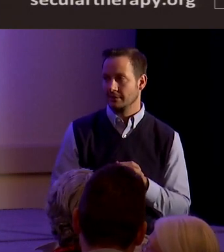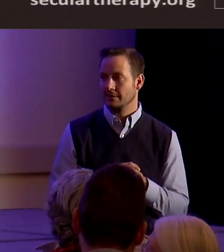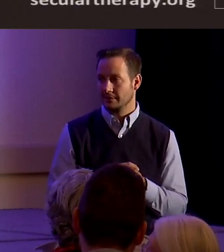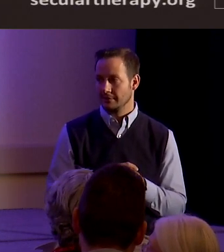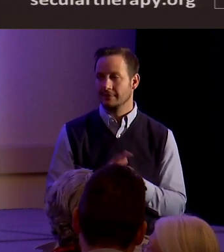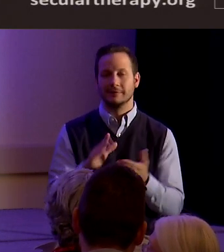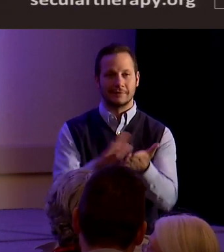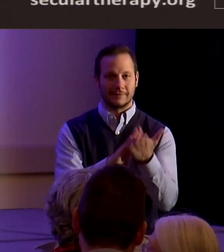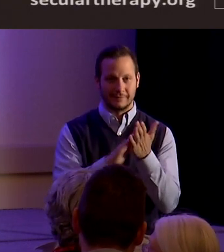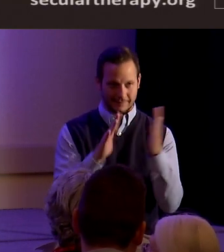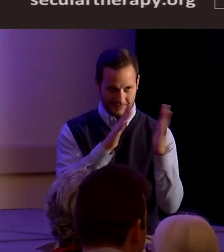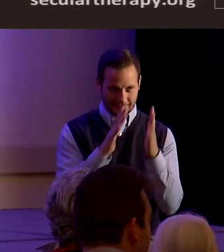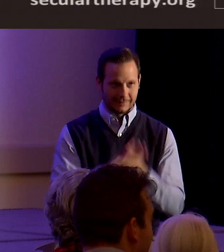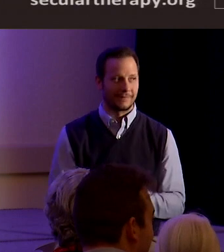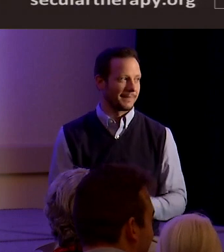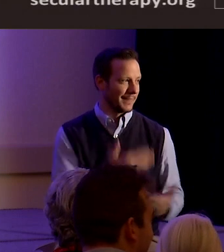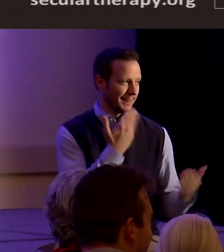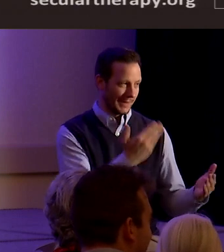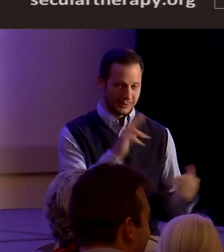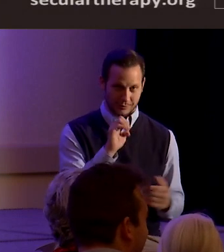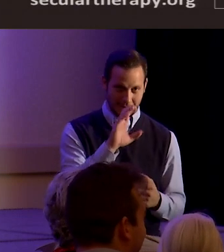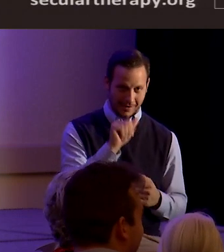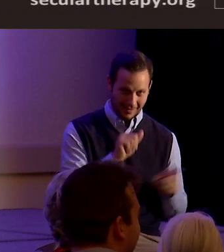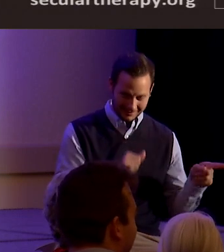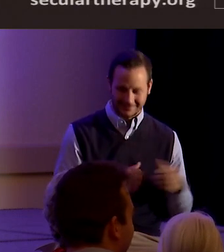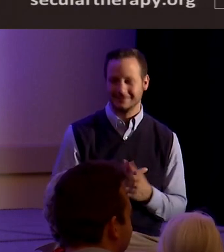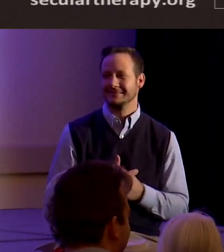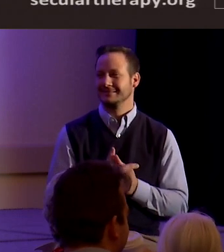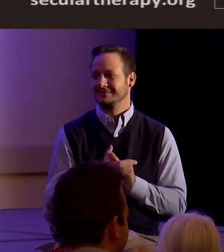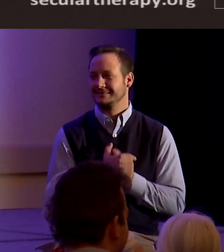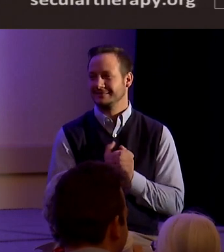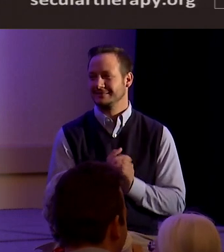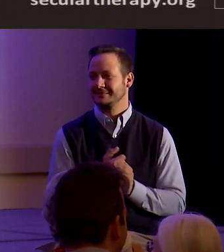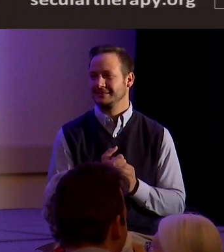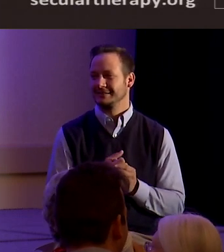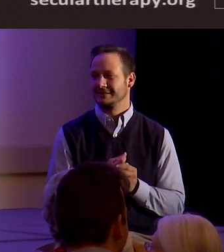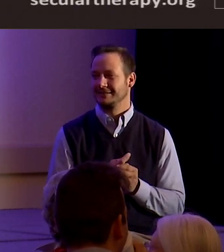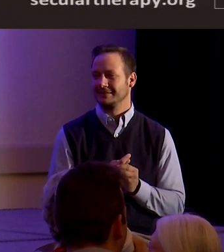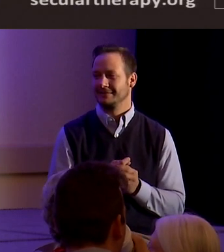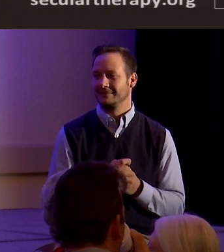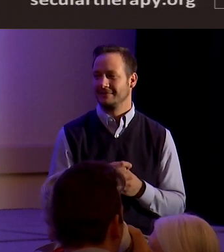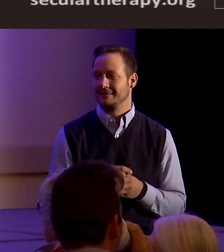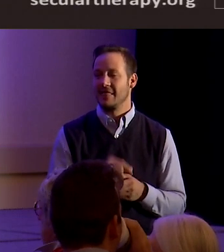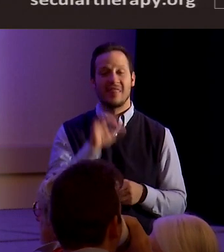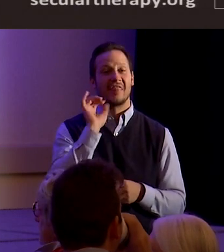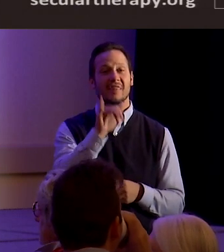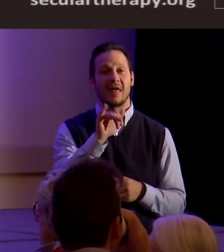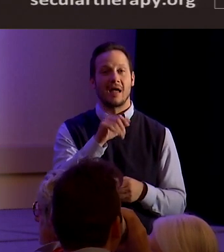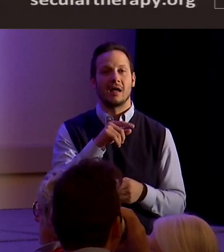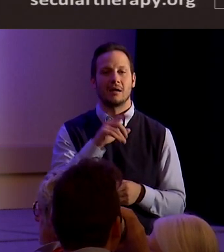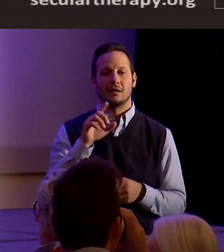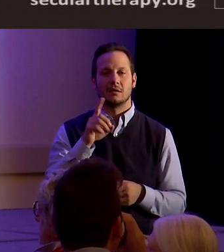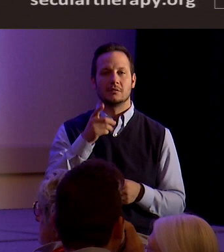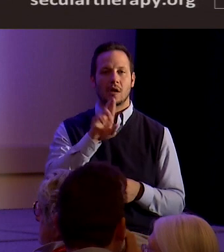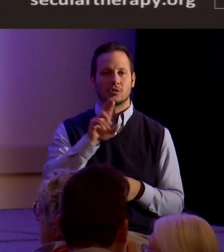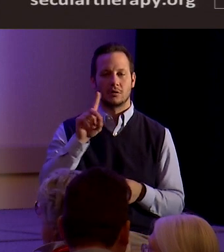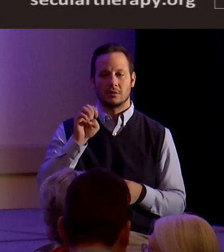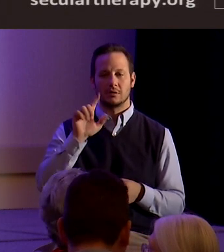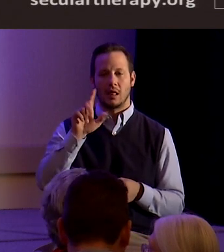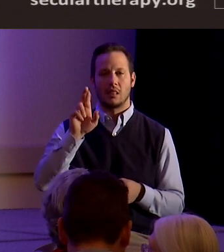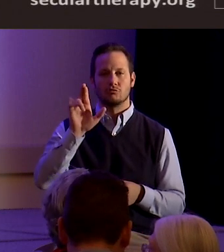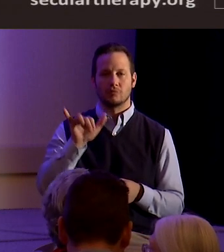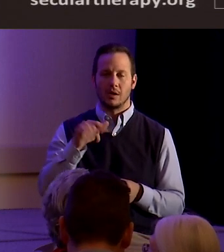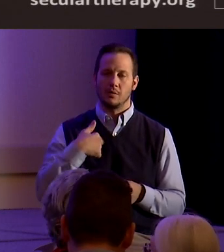Therapist thank you, Rebecca. The Secular Therapist Project is a project of Dr. Dale Ray's we're extremely proud